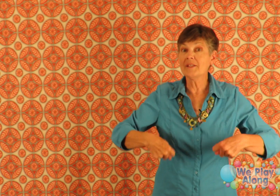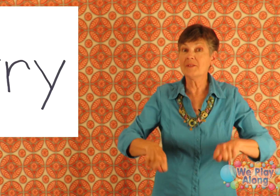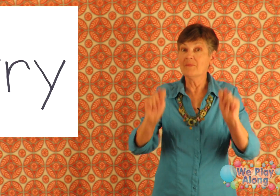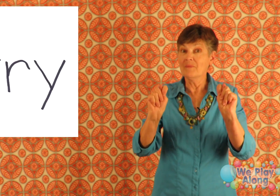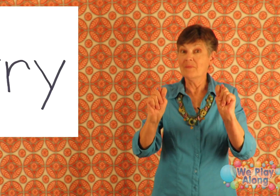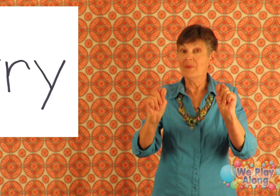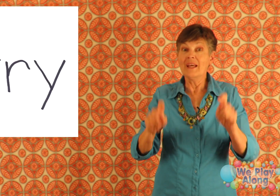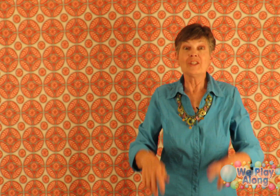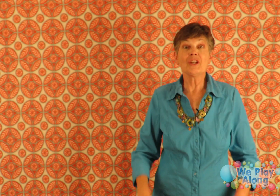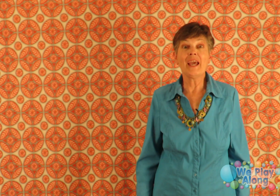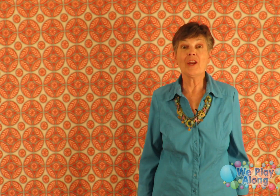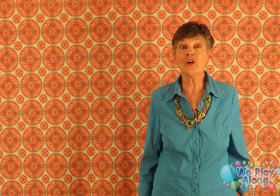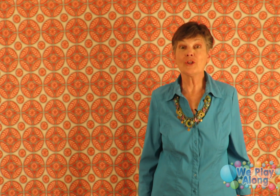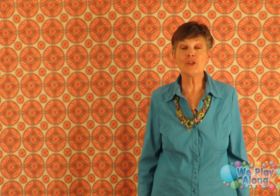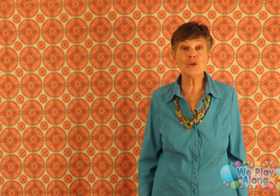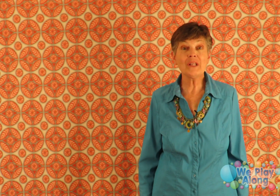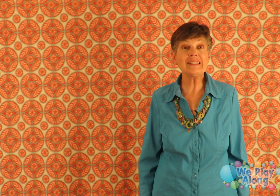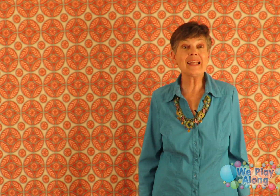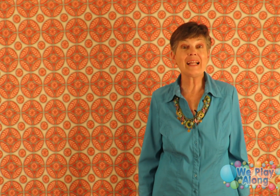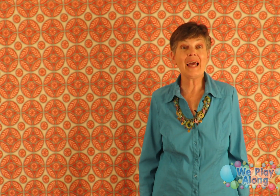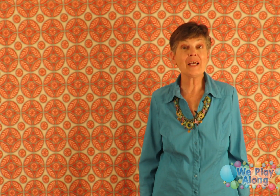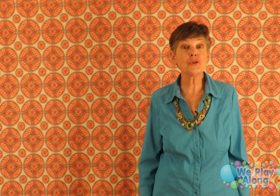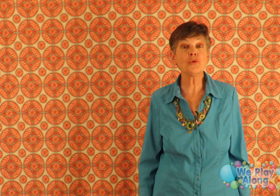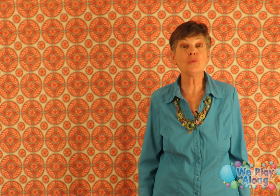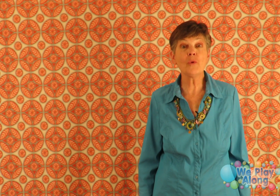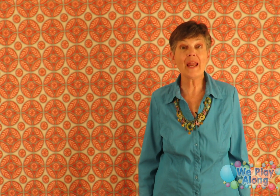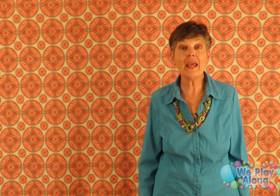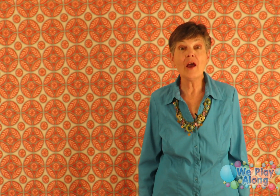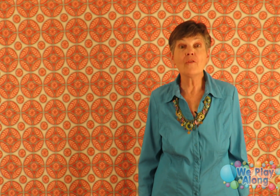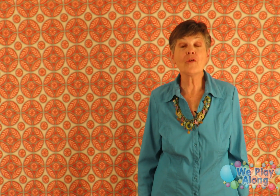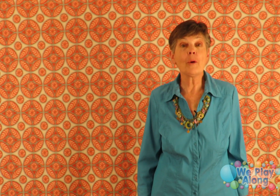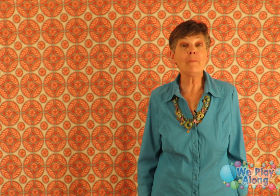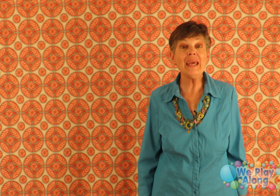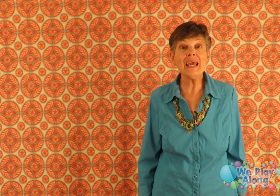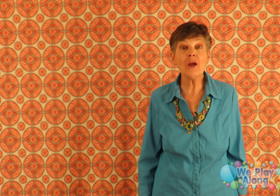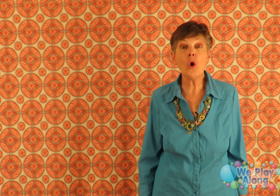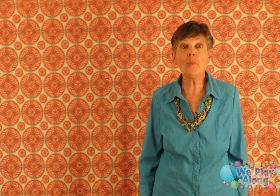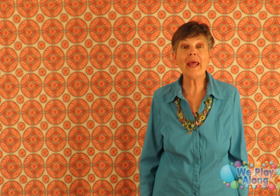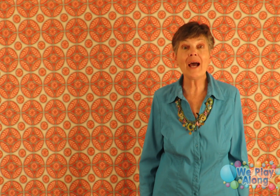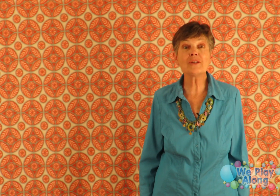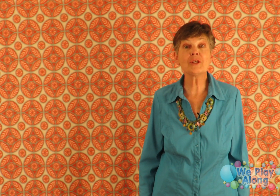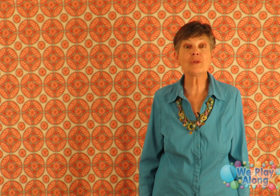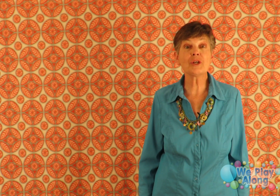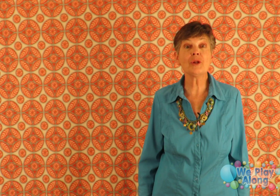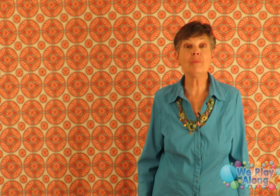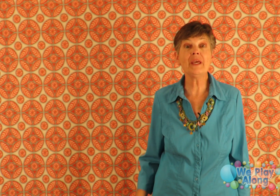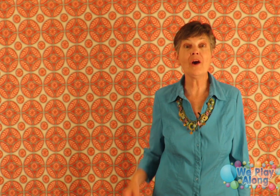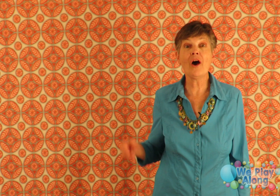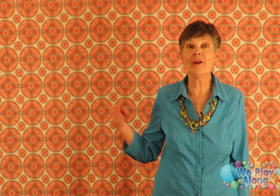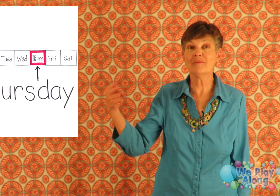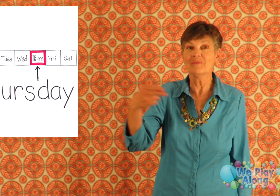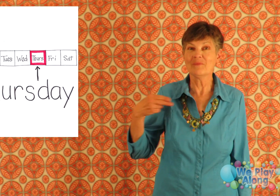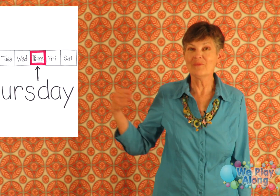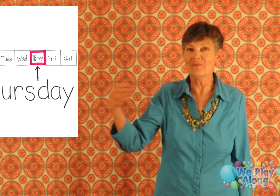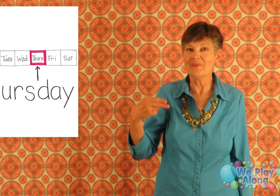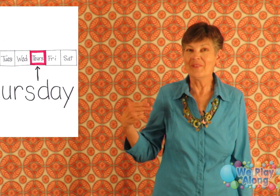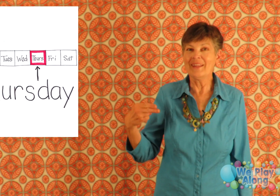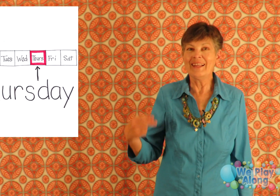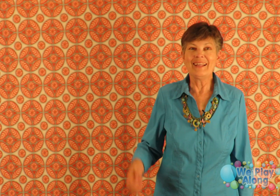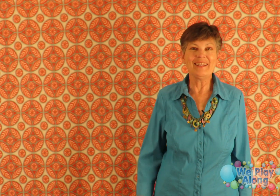was to get her students and classroom ready for the big open house that was going to be on